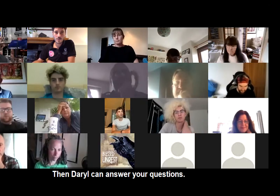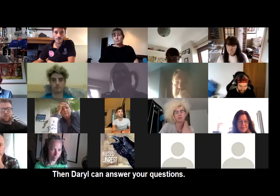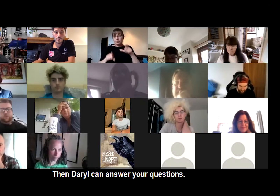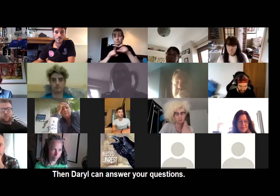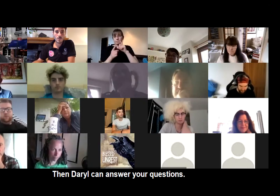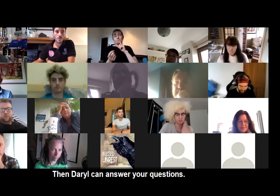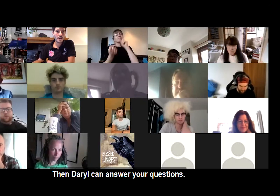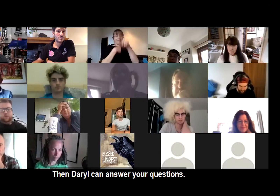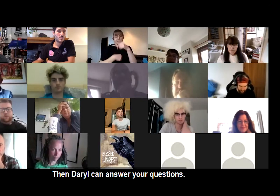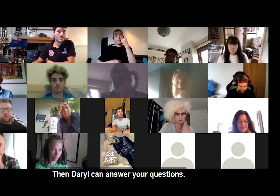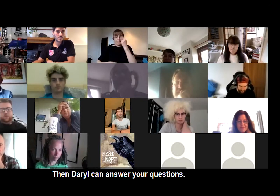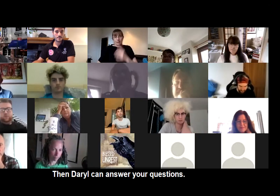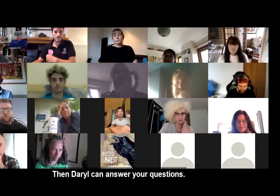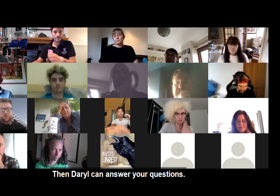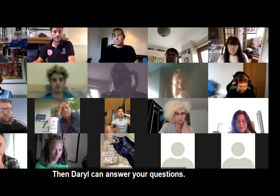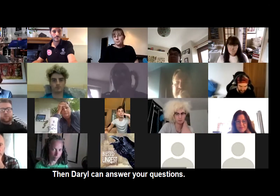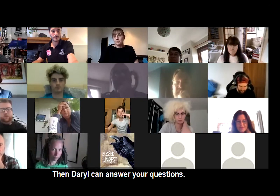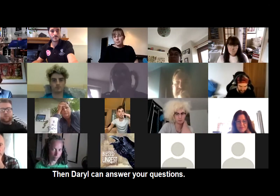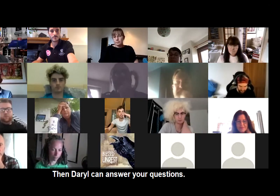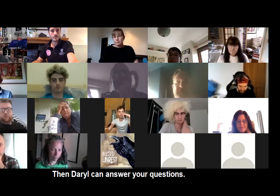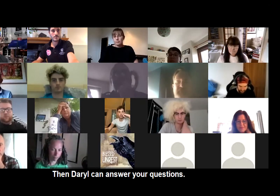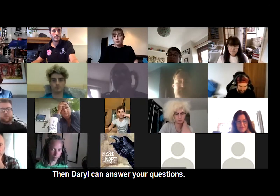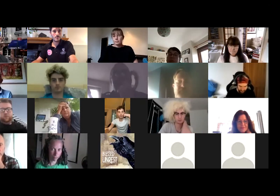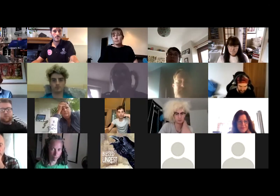answer your questions.